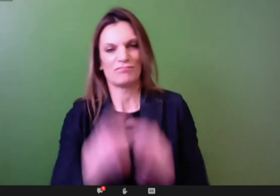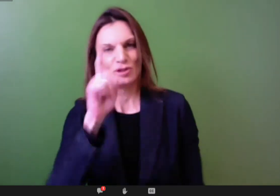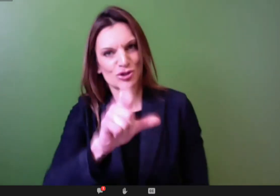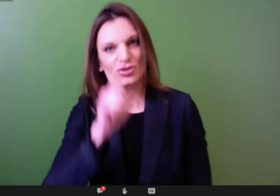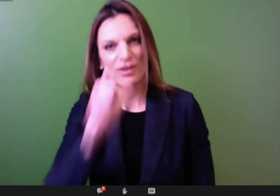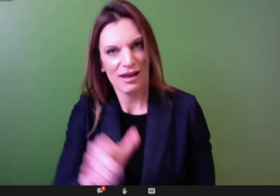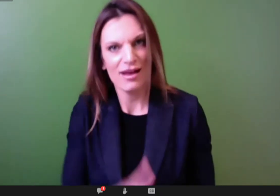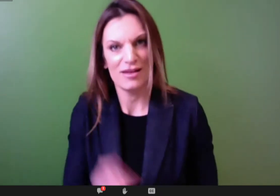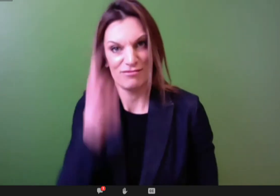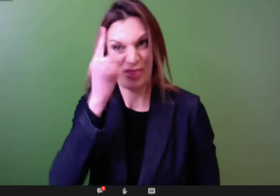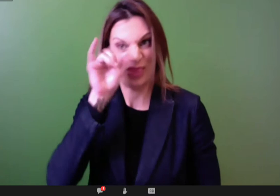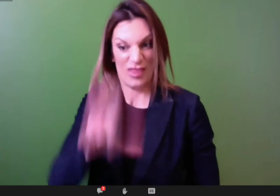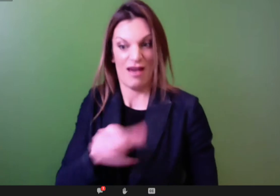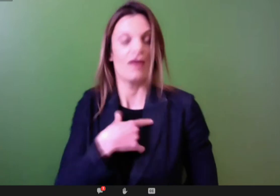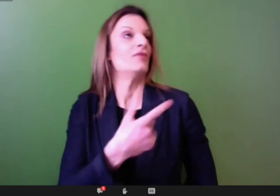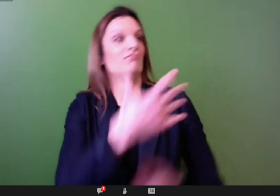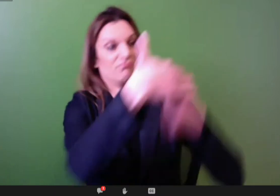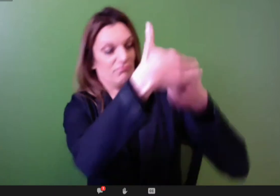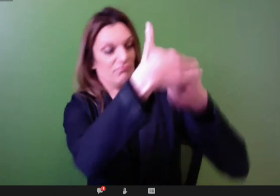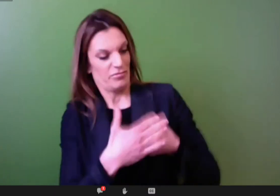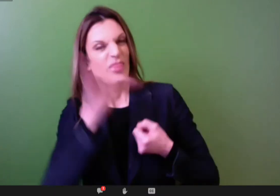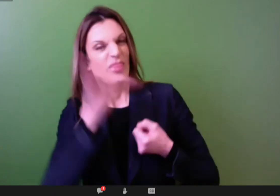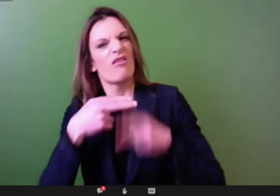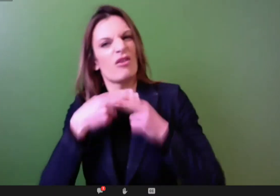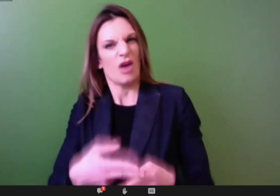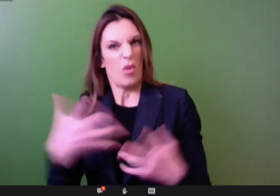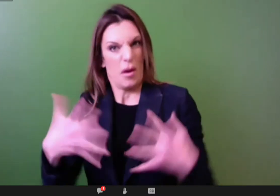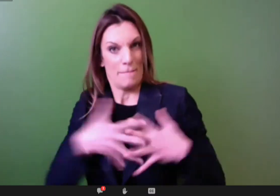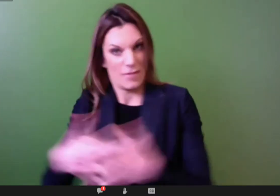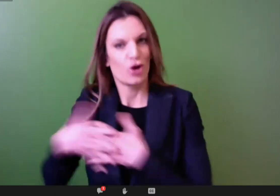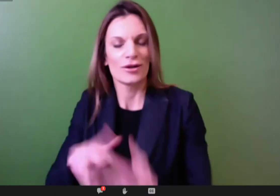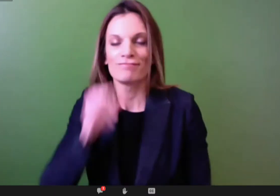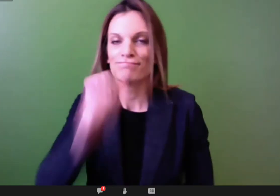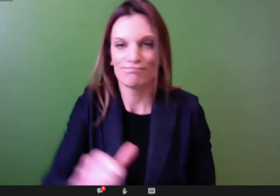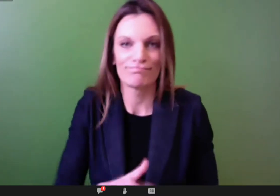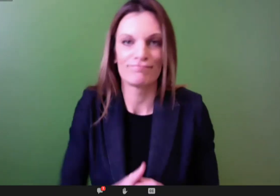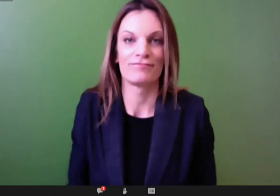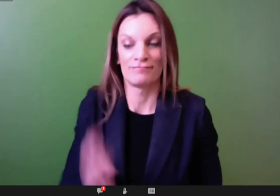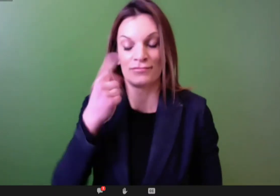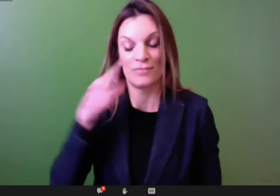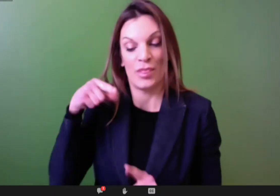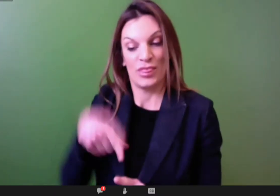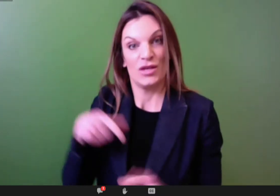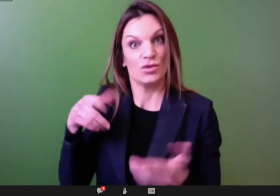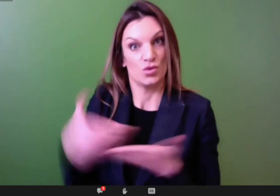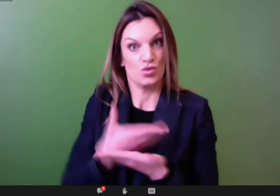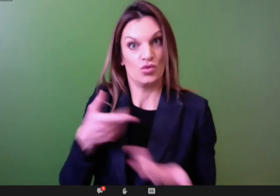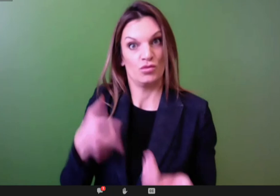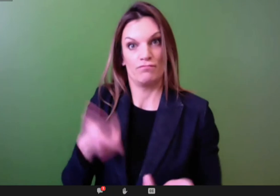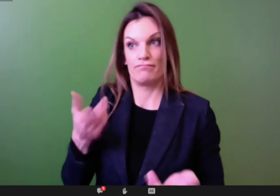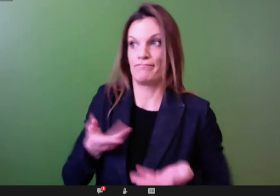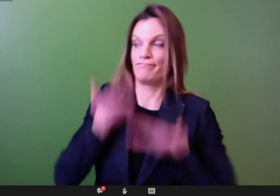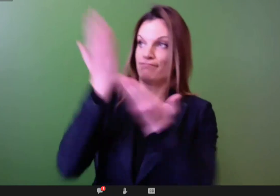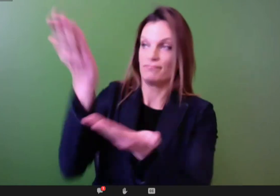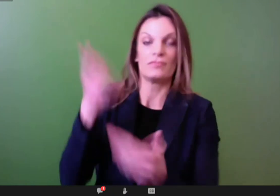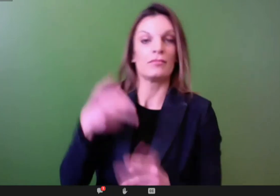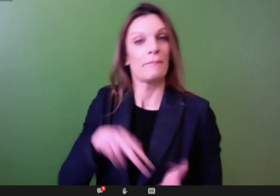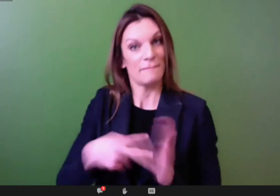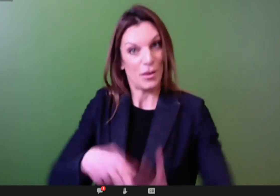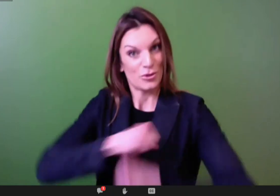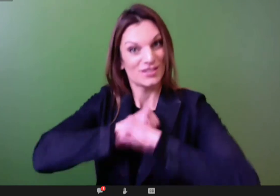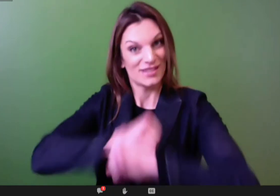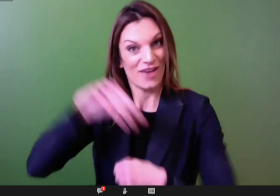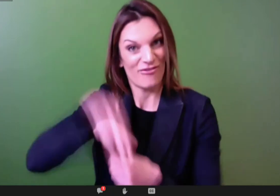by definition are un-American. This bill package does not provide voter protection. It creates